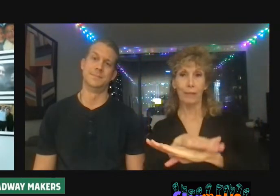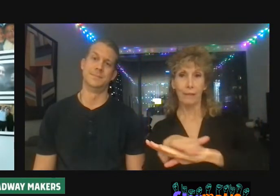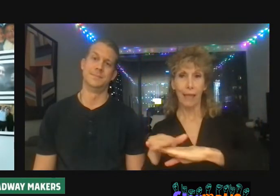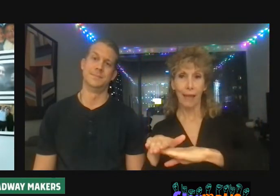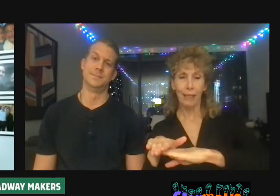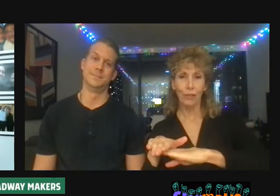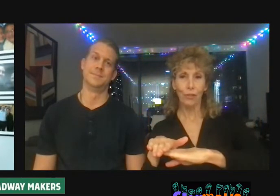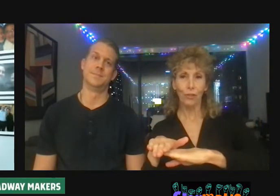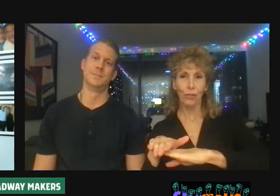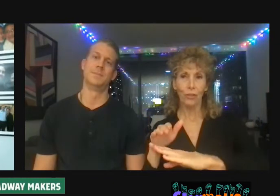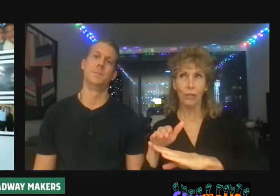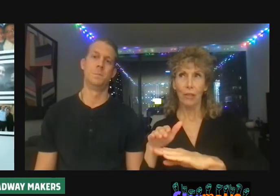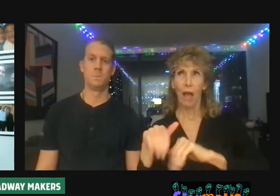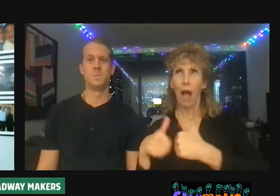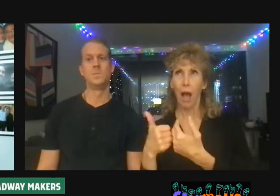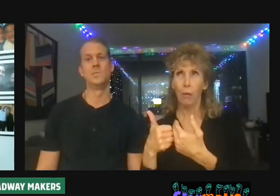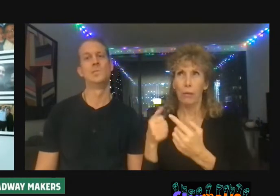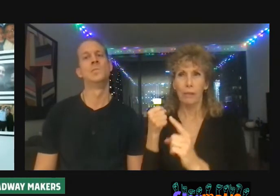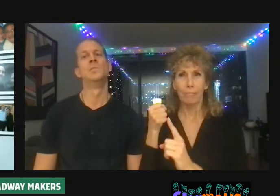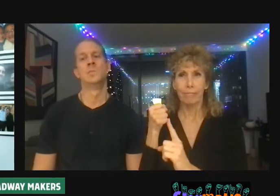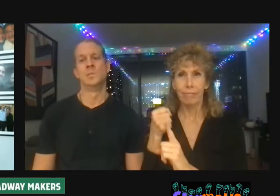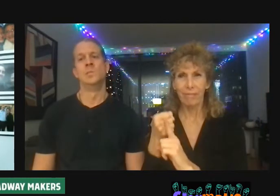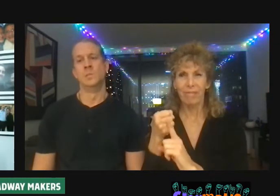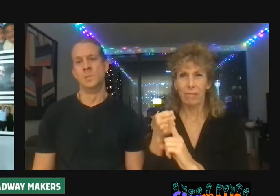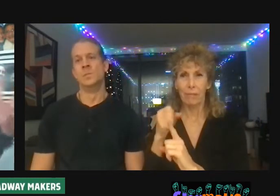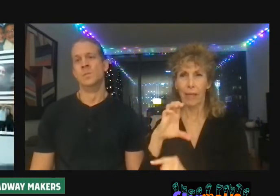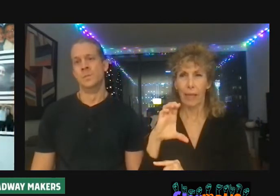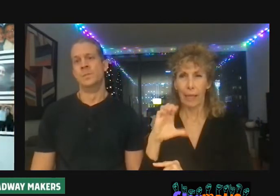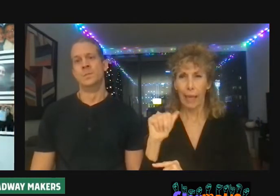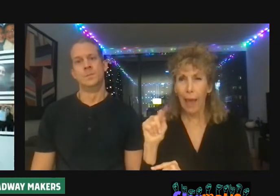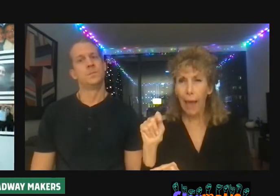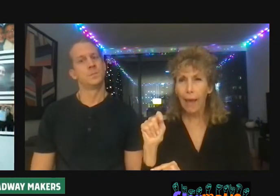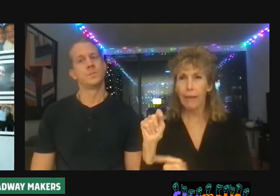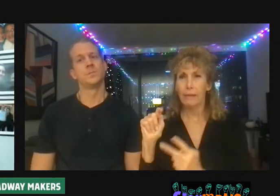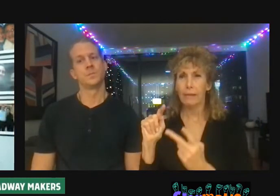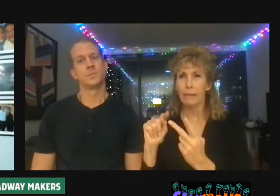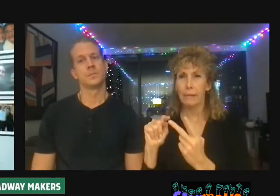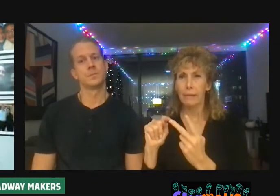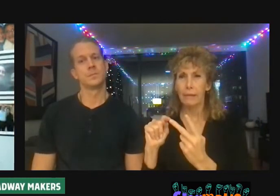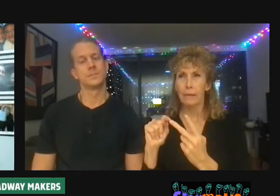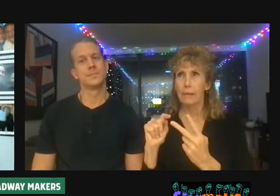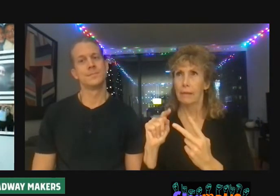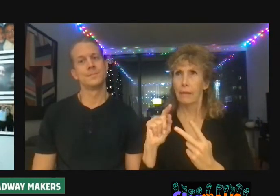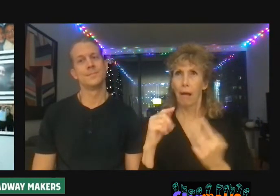impacted you, impacted the cast, impacted the audiences.